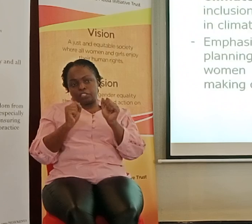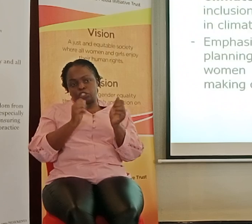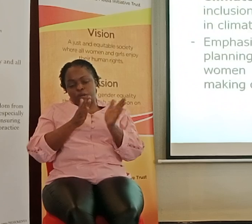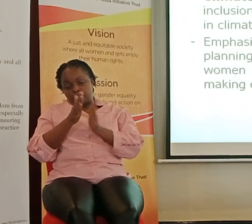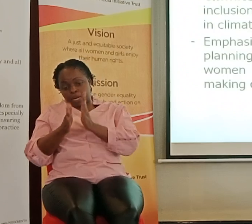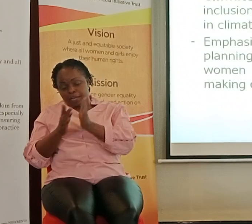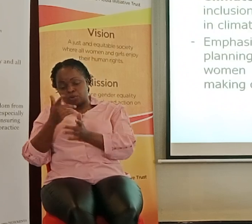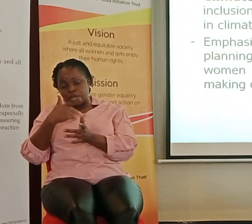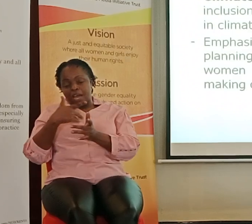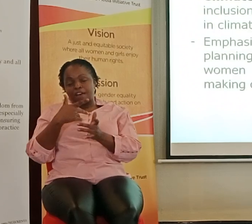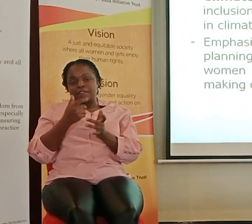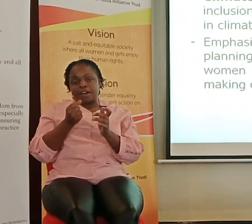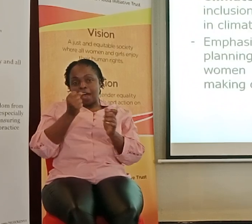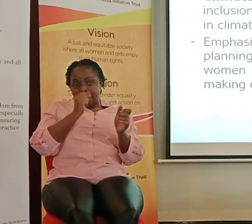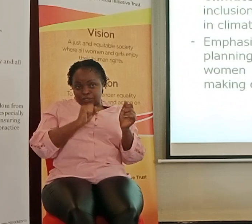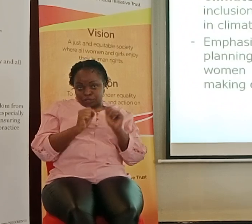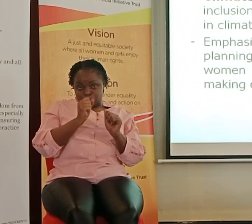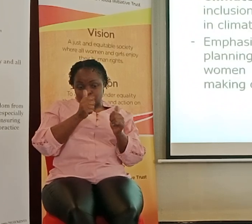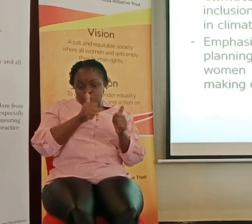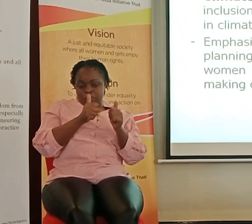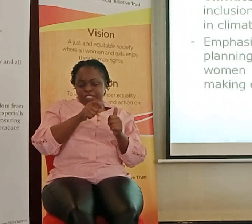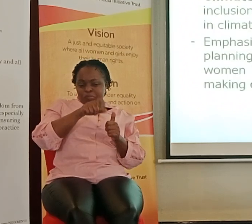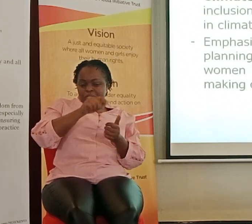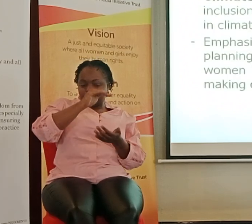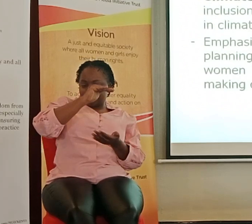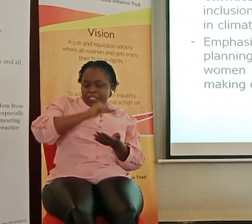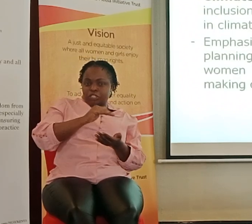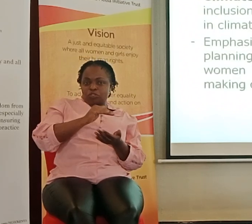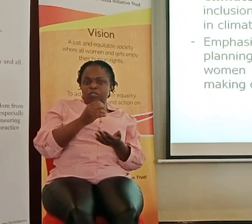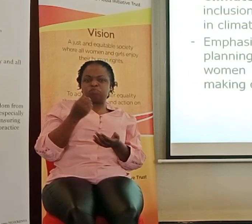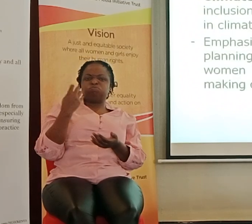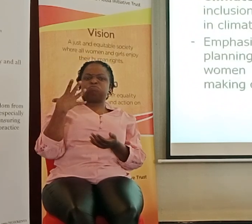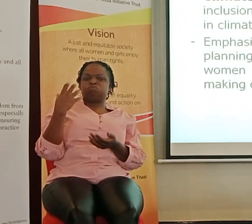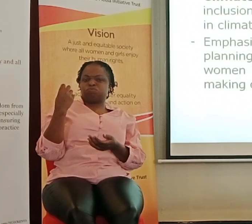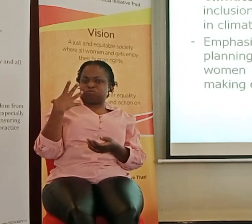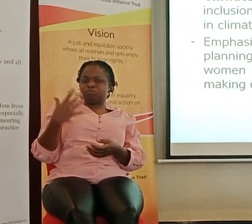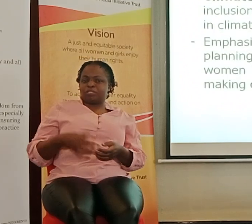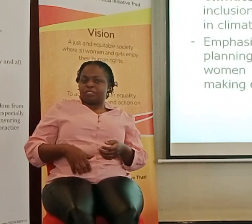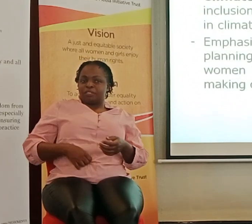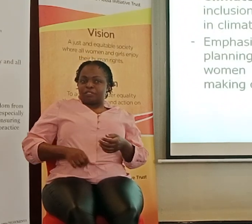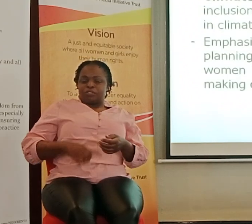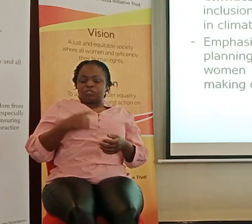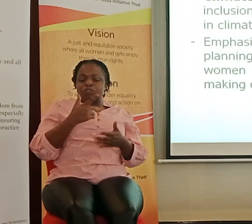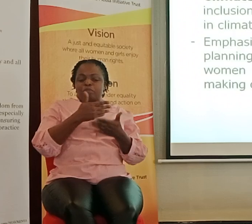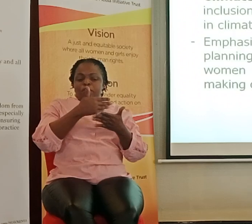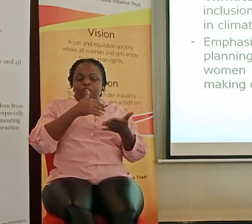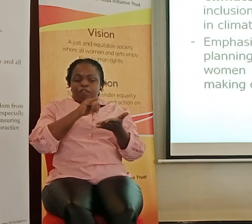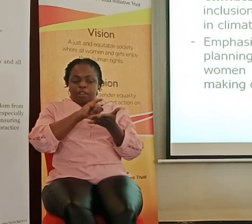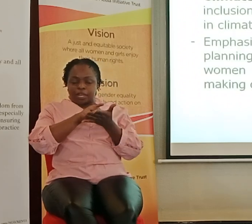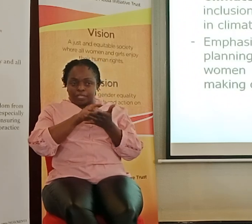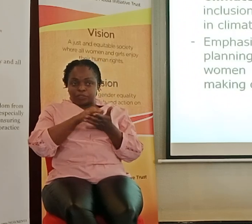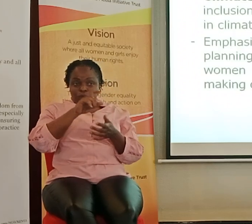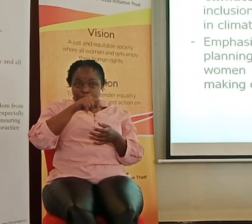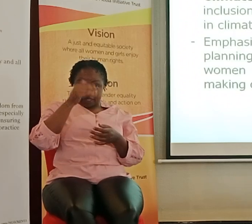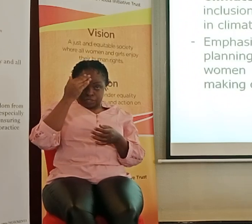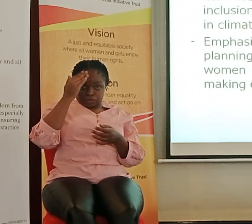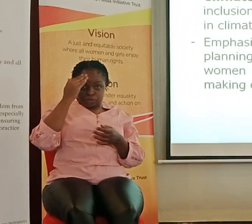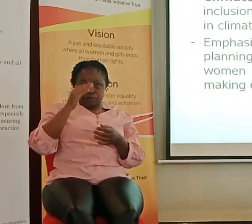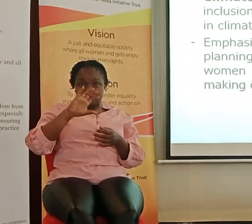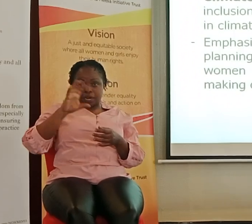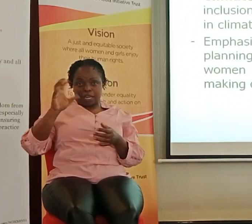that endeavor to reduce those emissions. But before that, of course, we recognize the Climate Change Act